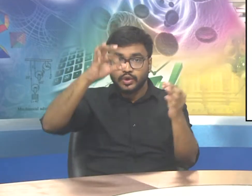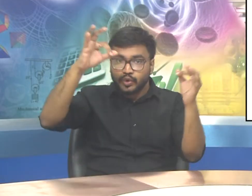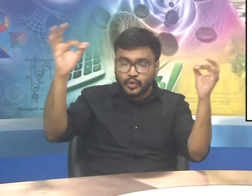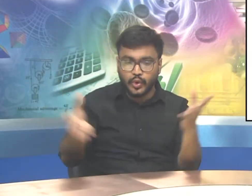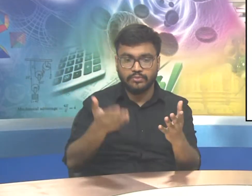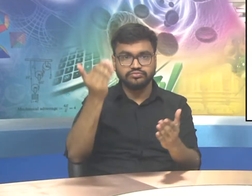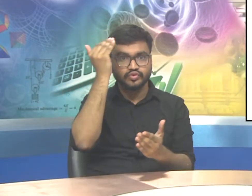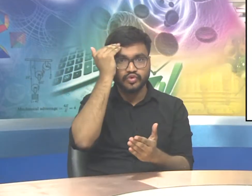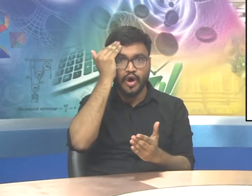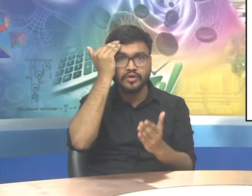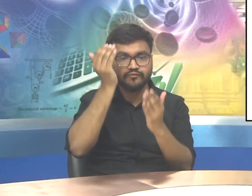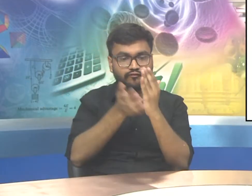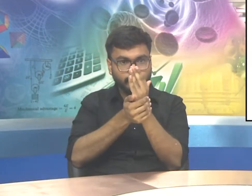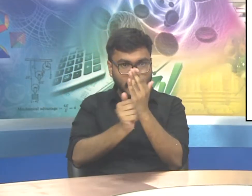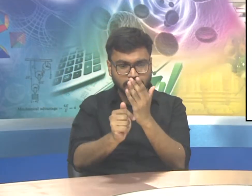stones.